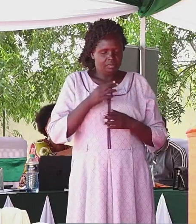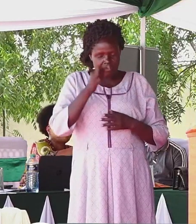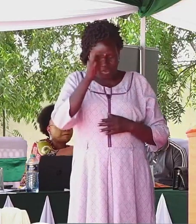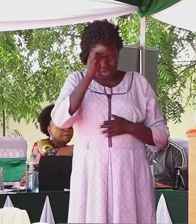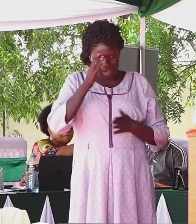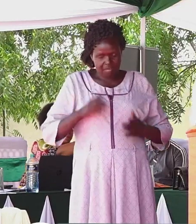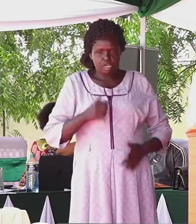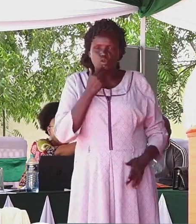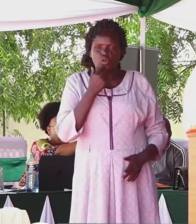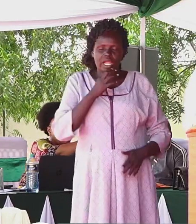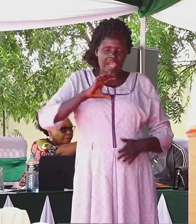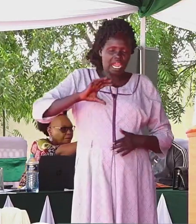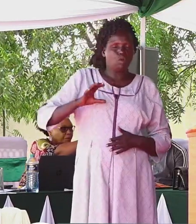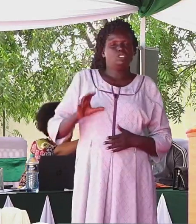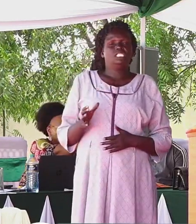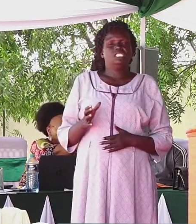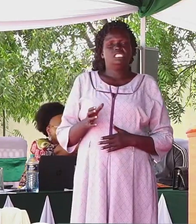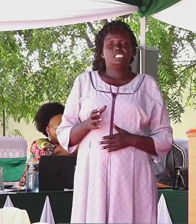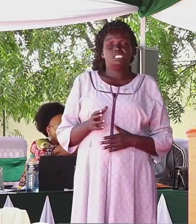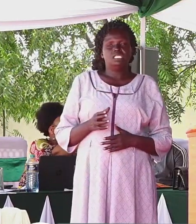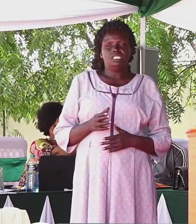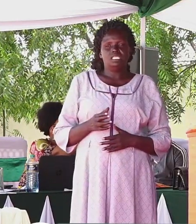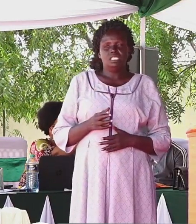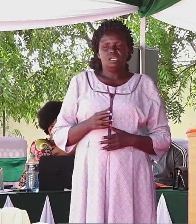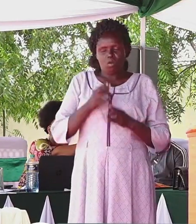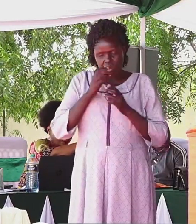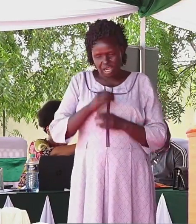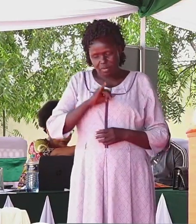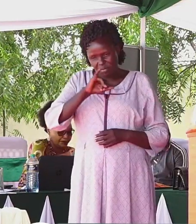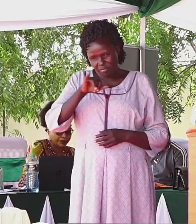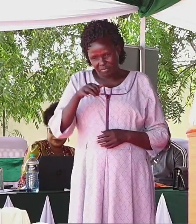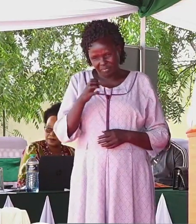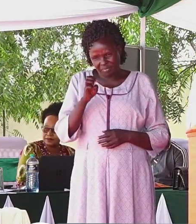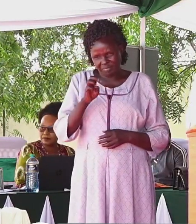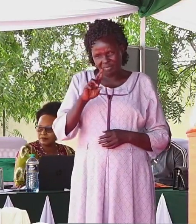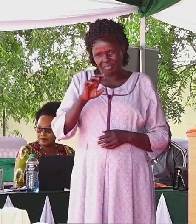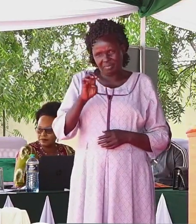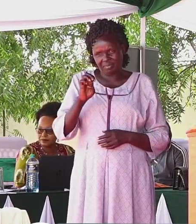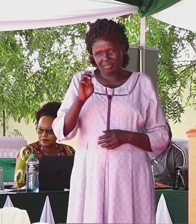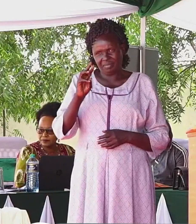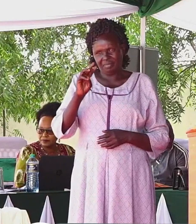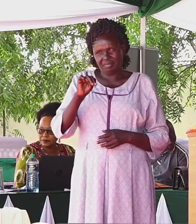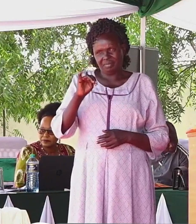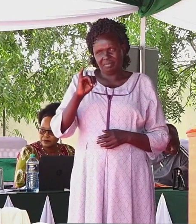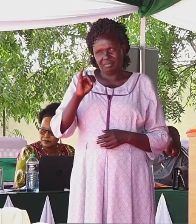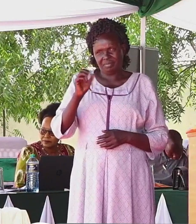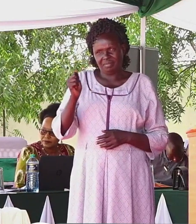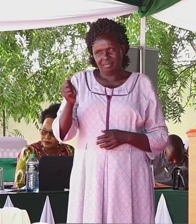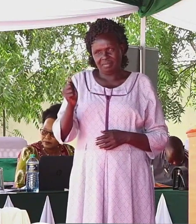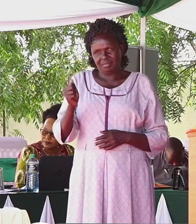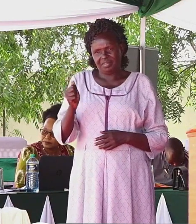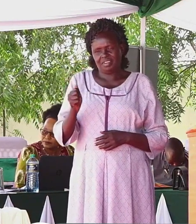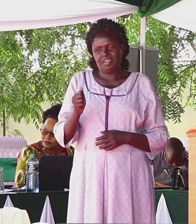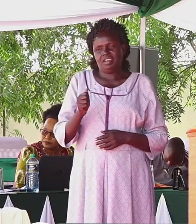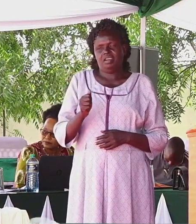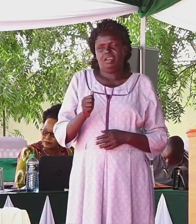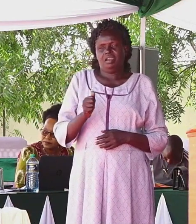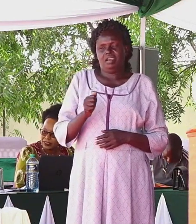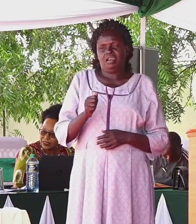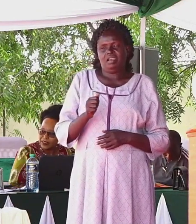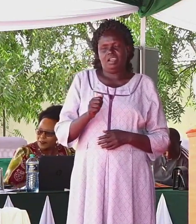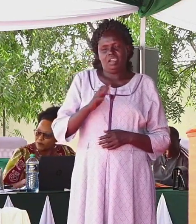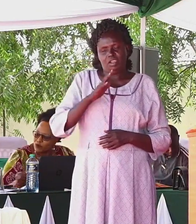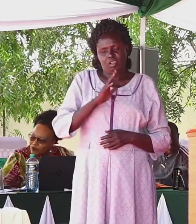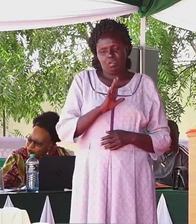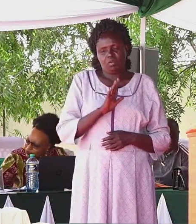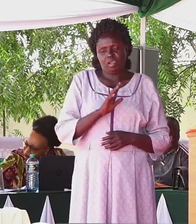Turkana County, Honorable Jeremiah Ekamais Lomurukahina Potikan, Your